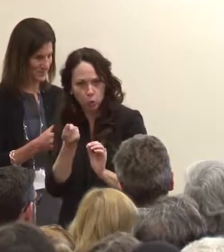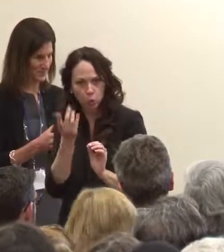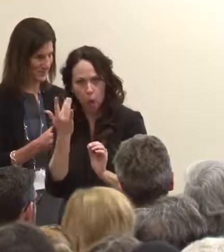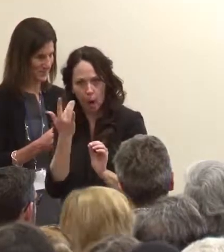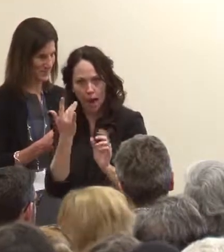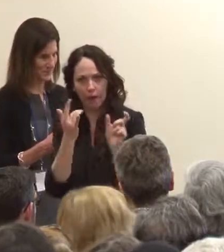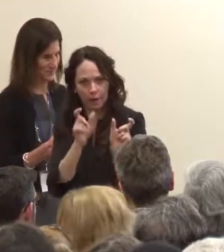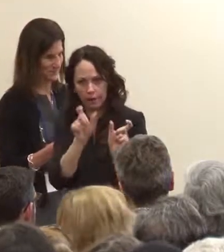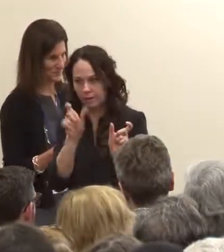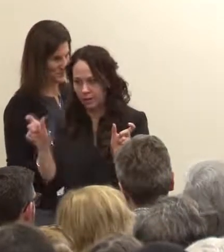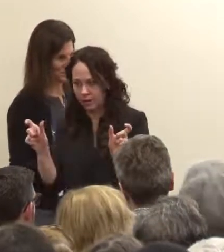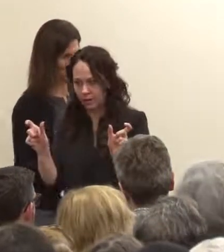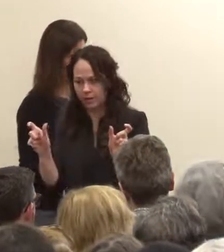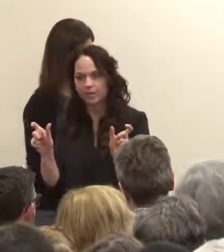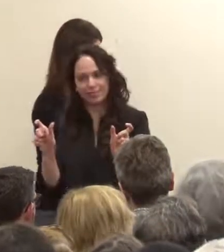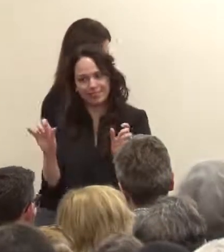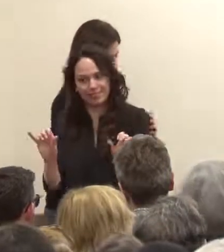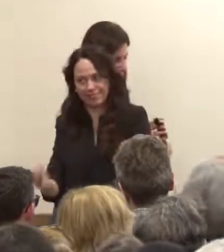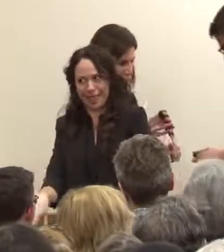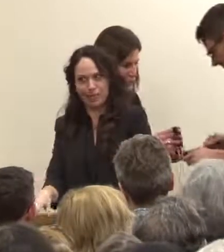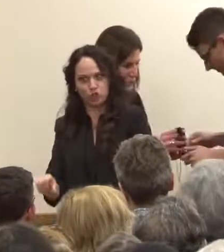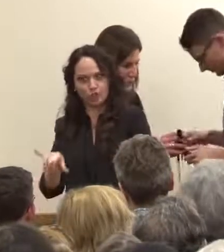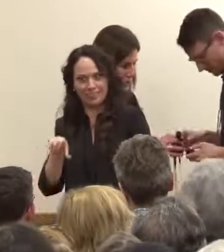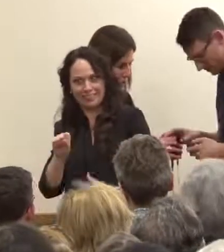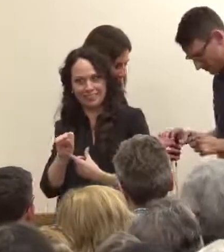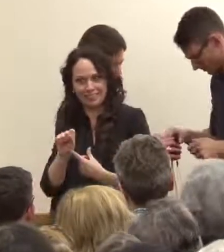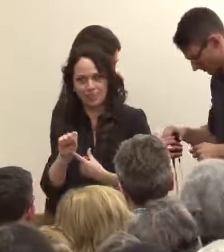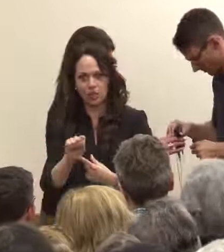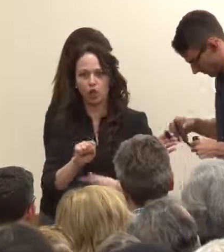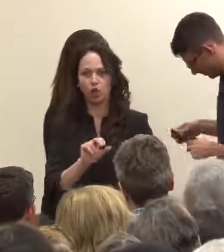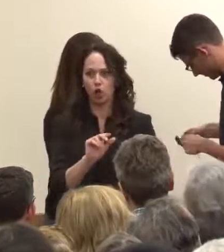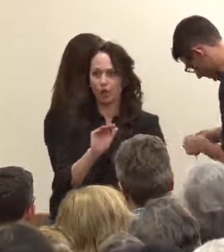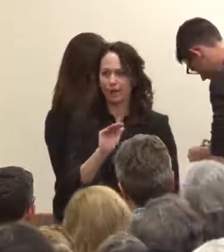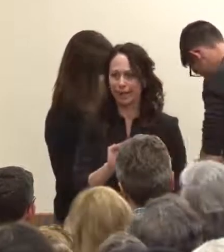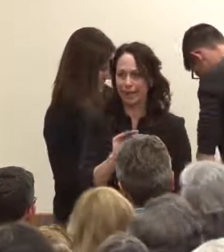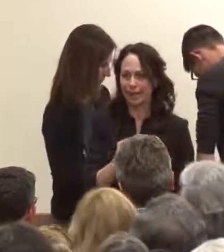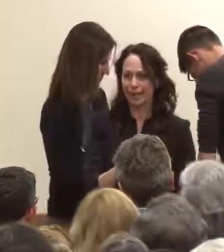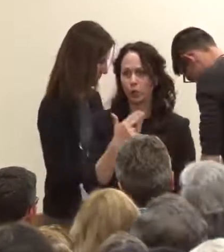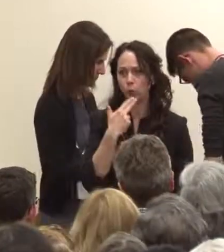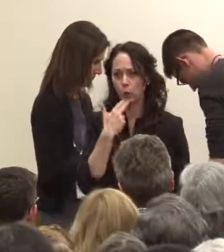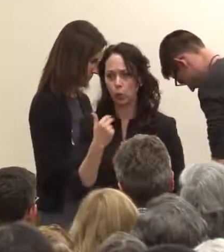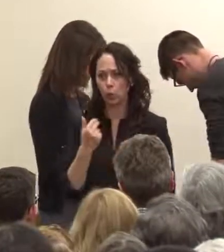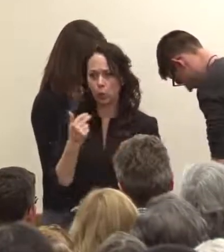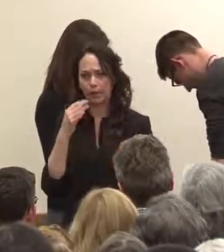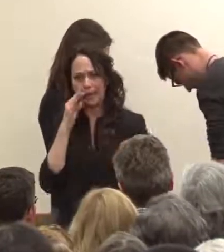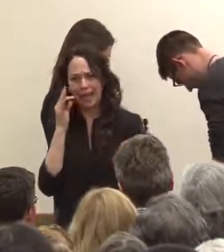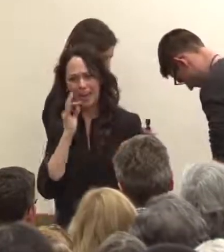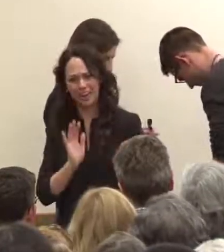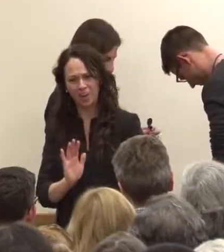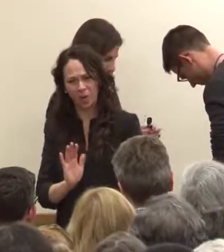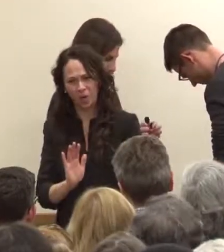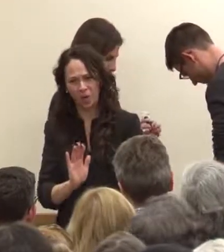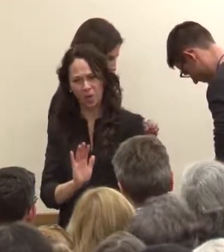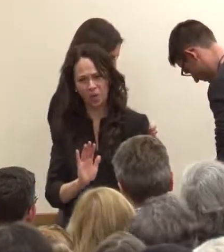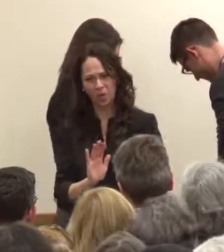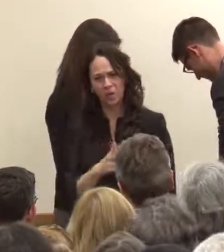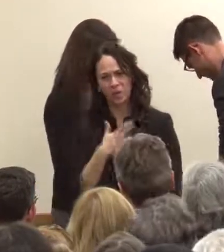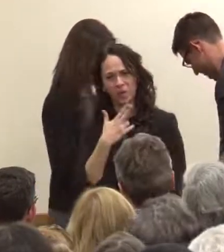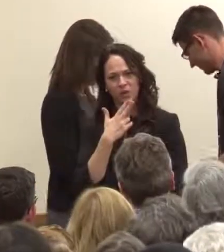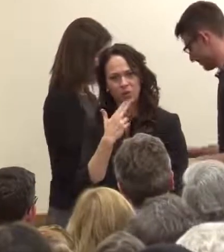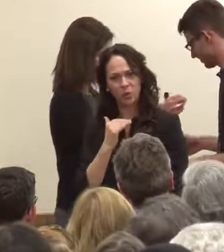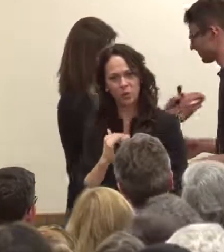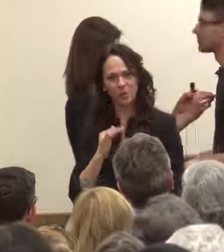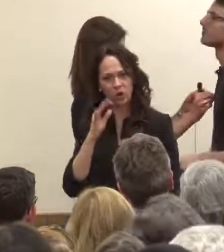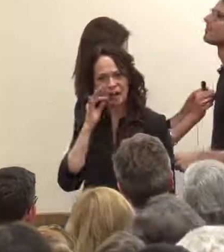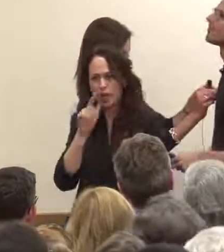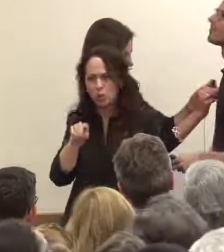if you have to say big green car, oh, look at the little cute cat. No, cute little cat. You just